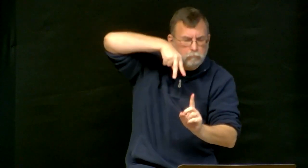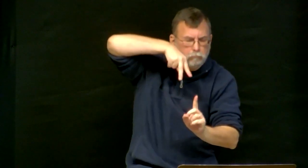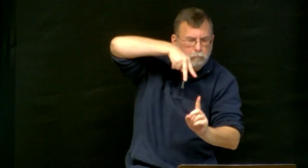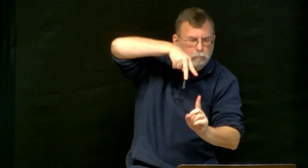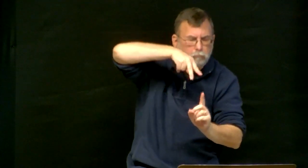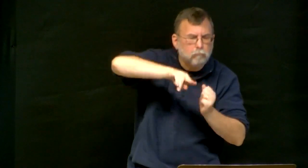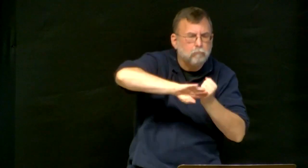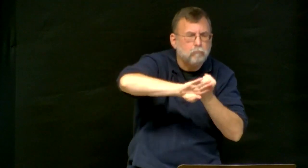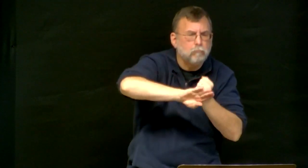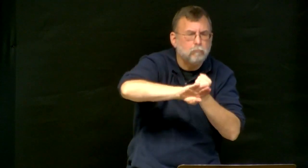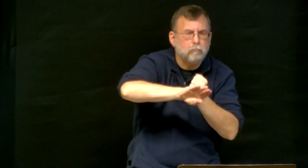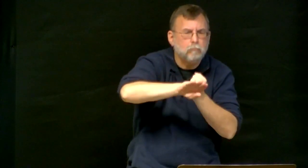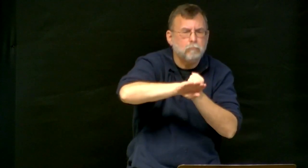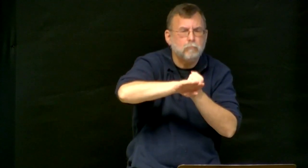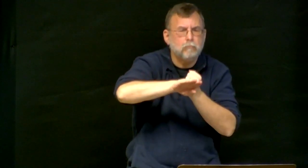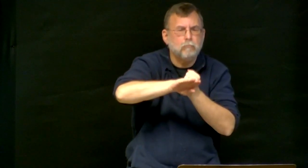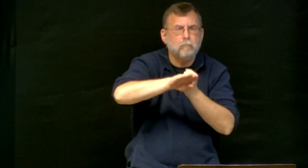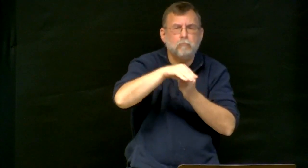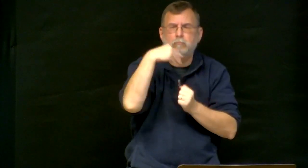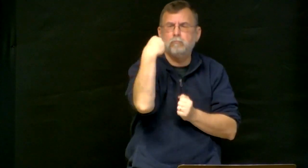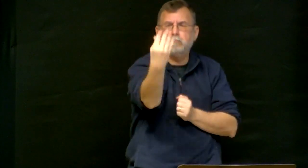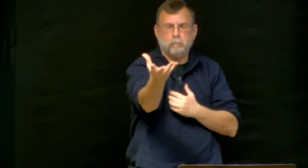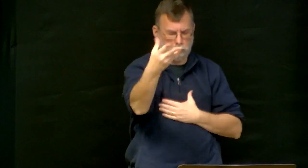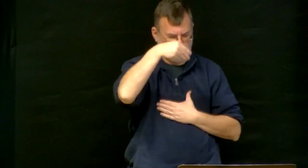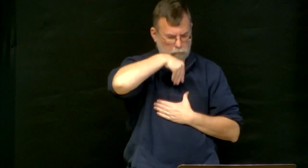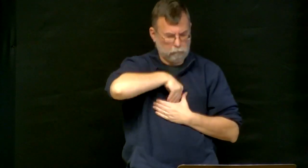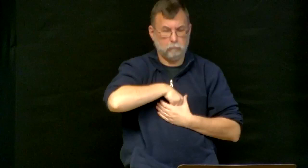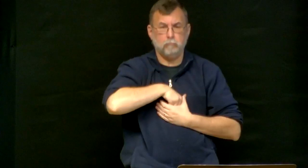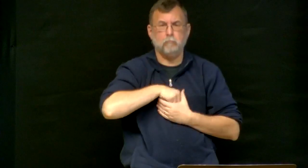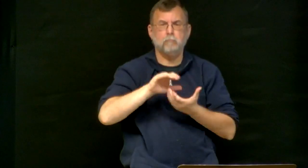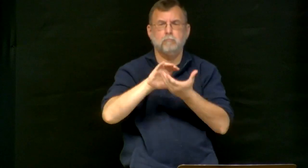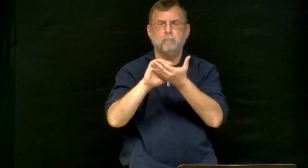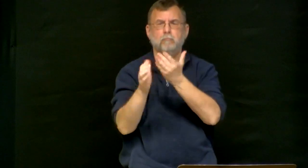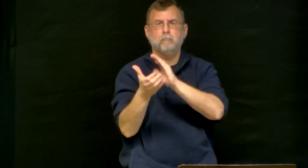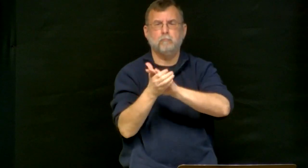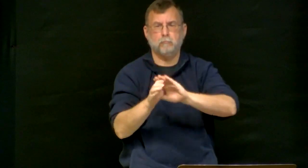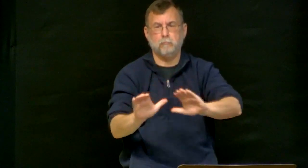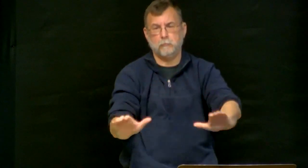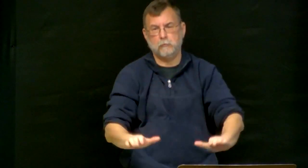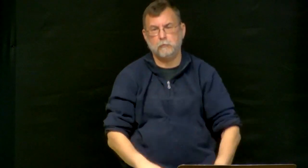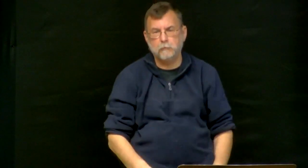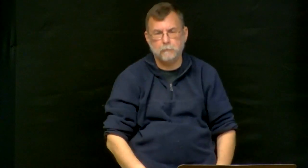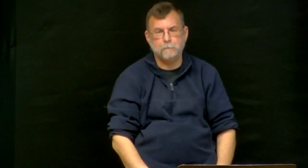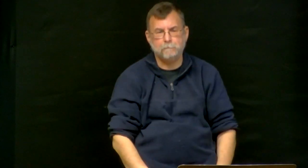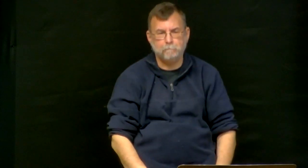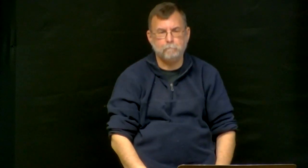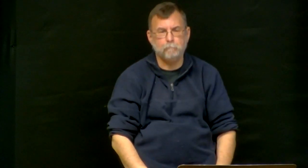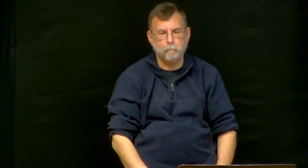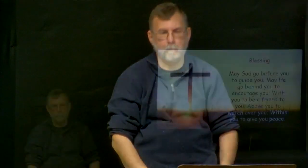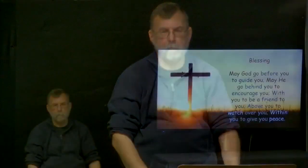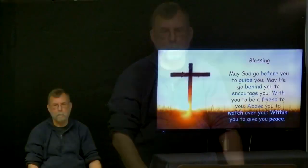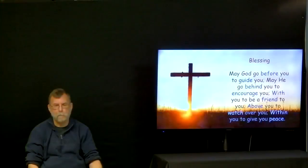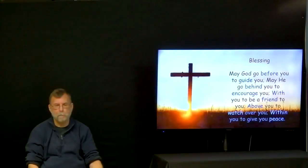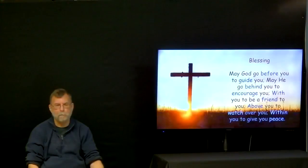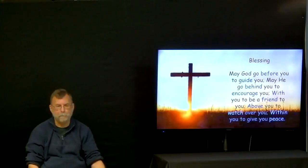you, above you to watch over you, and within you to give you peace.